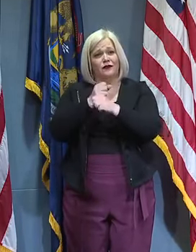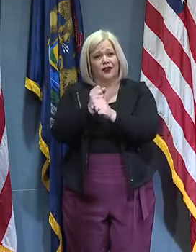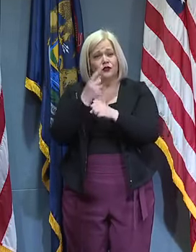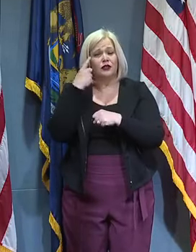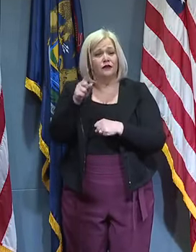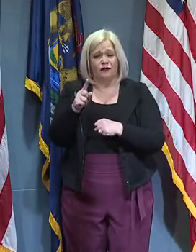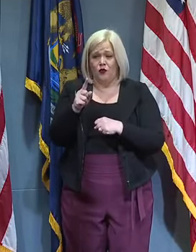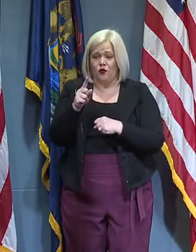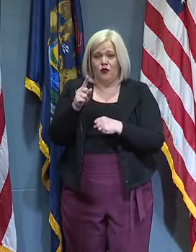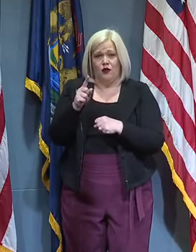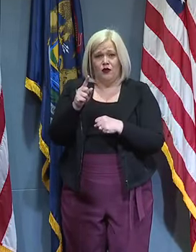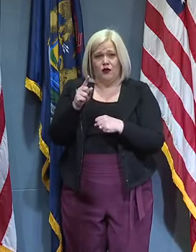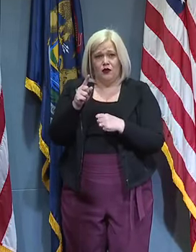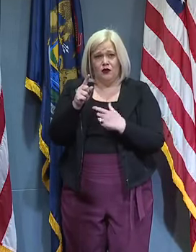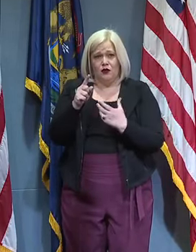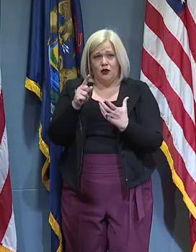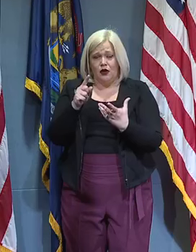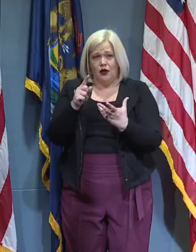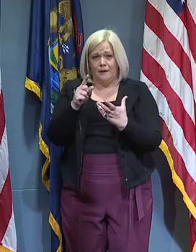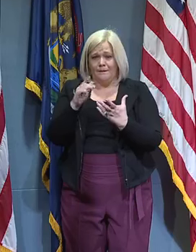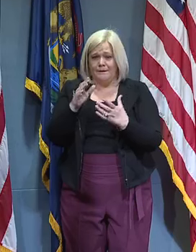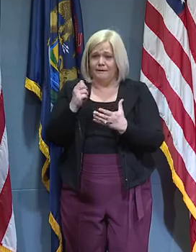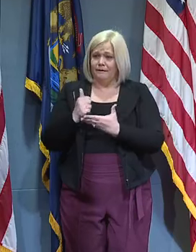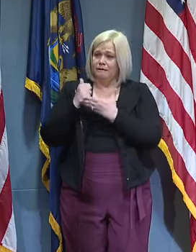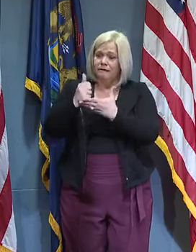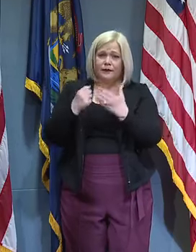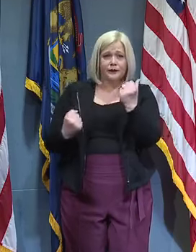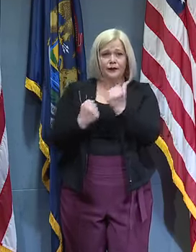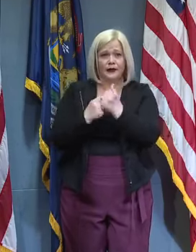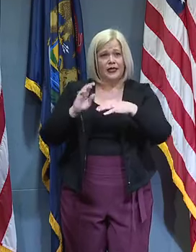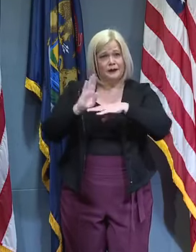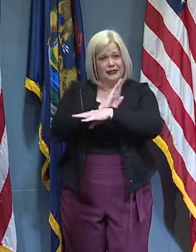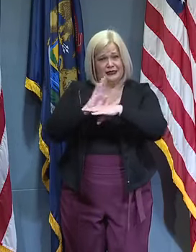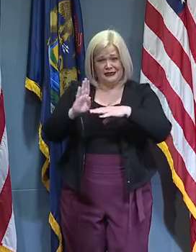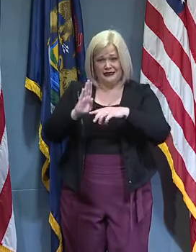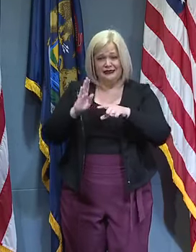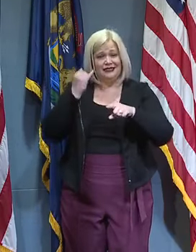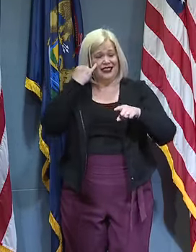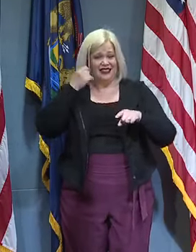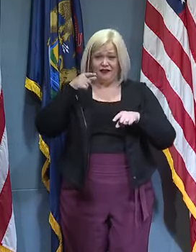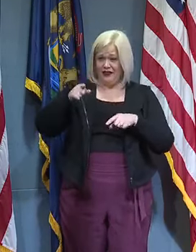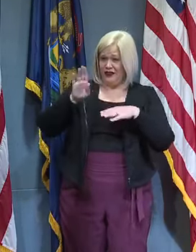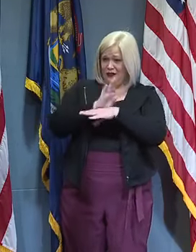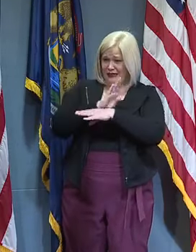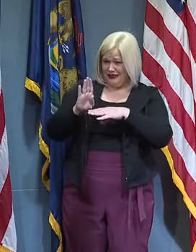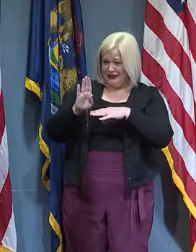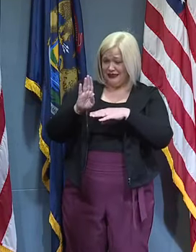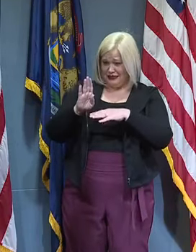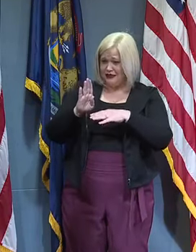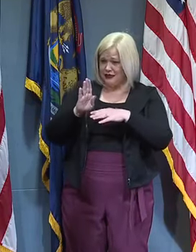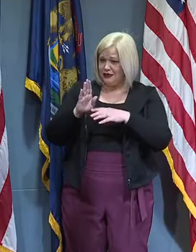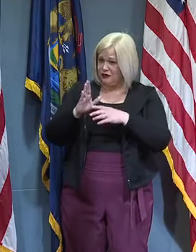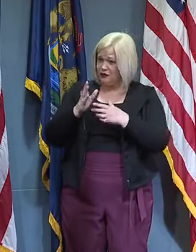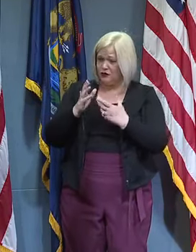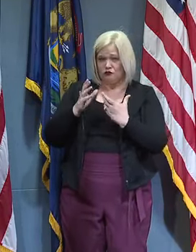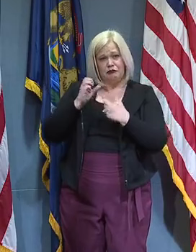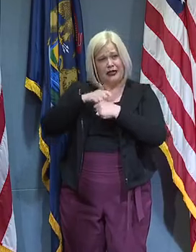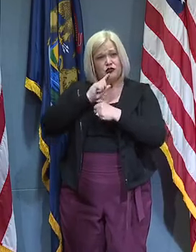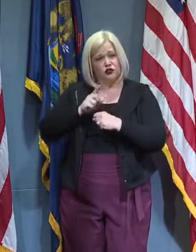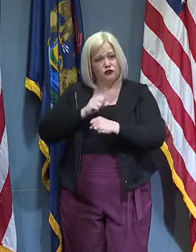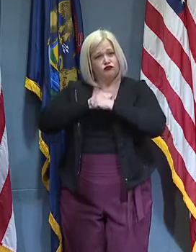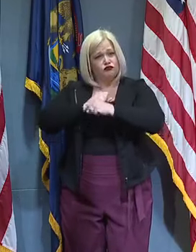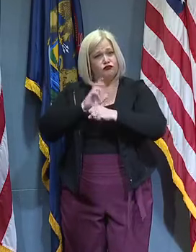purpose of producing items that help businesses that are modifying their workplaces to prevent the spread of